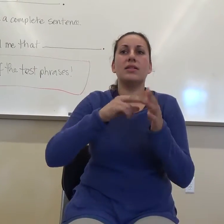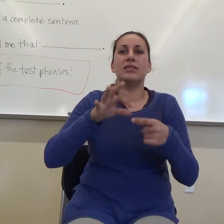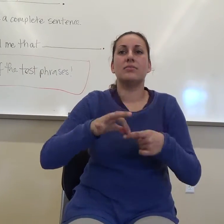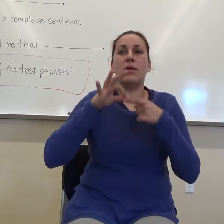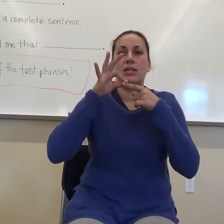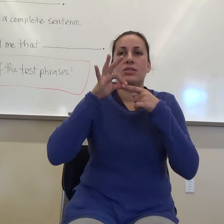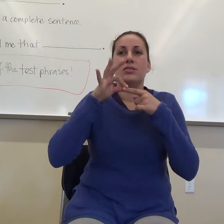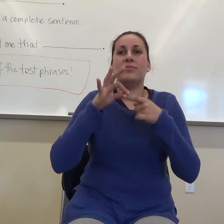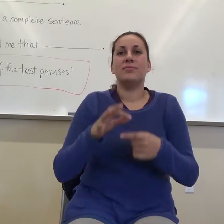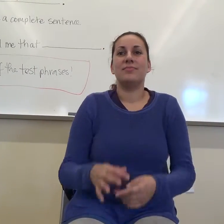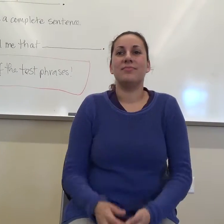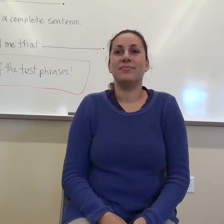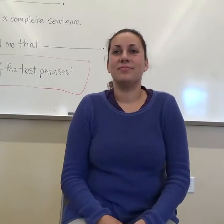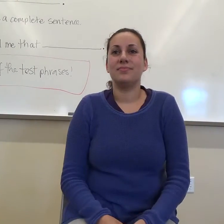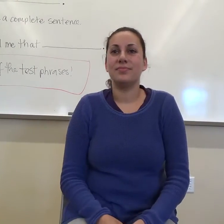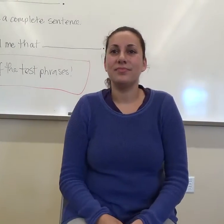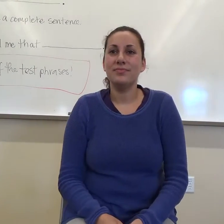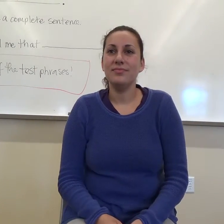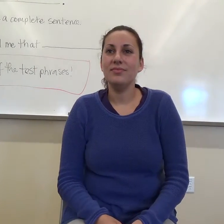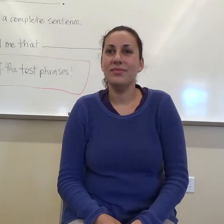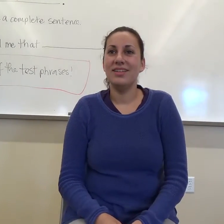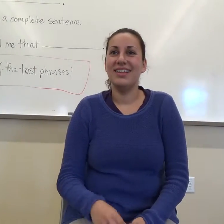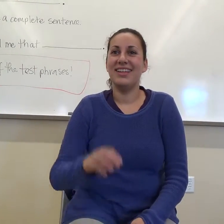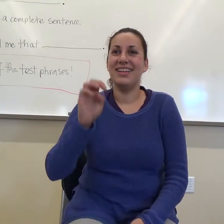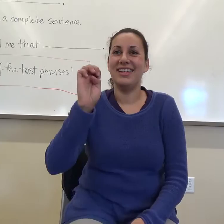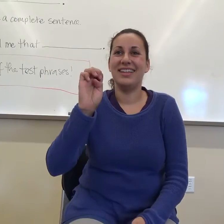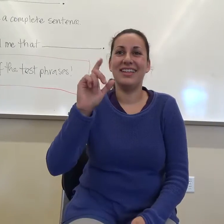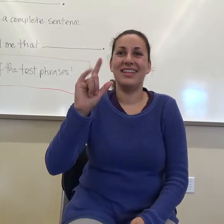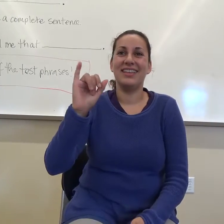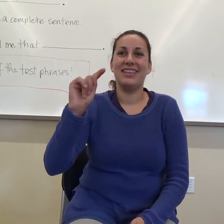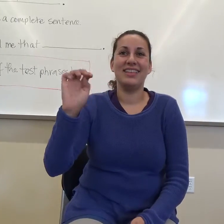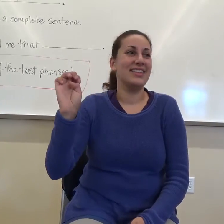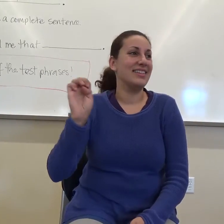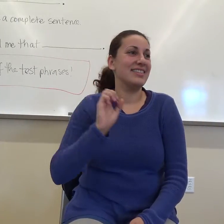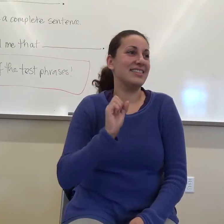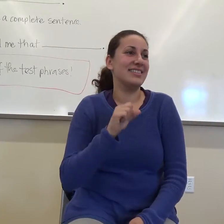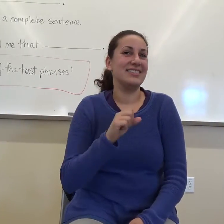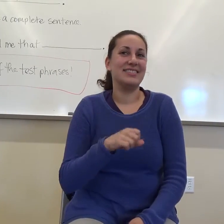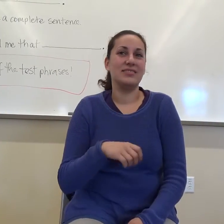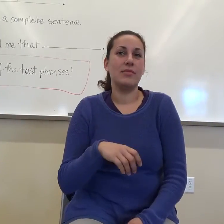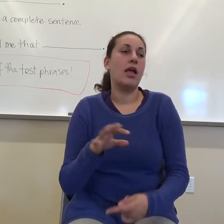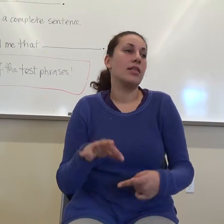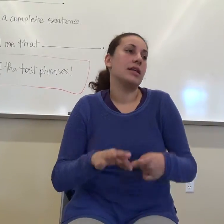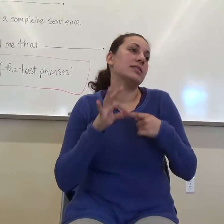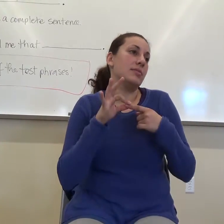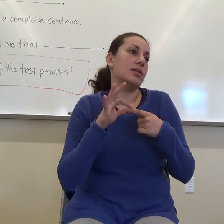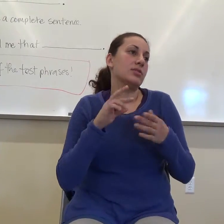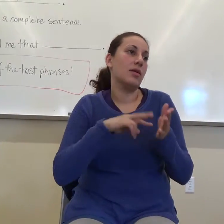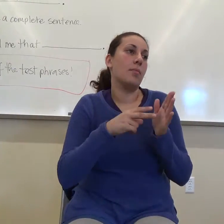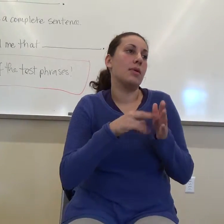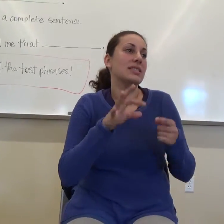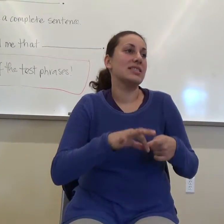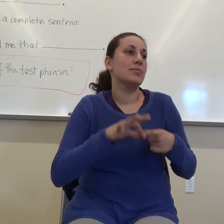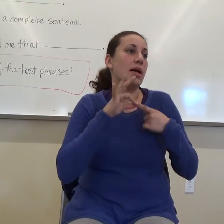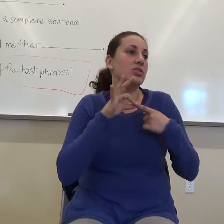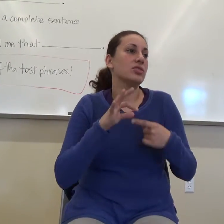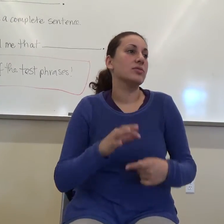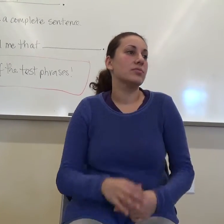very, Very, particular, yes, yeah, they like only accept the top top level. students. Yeah,